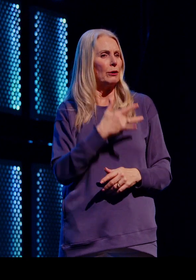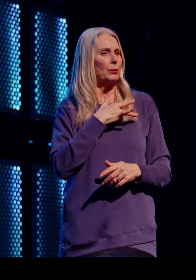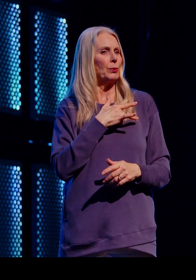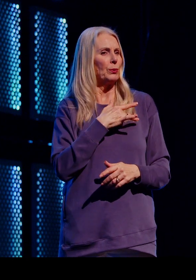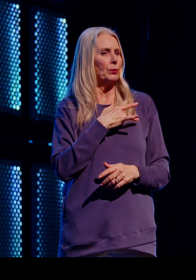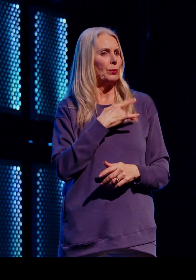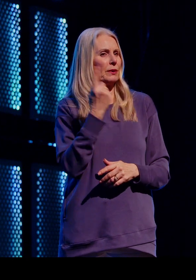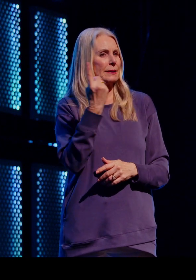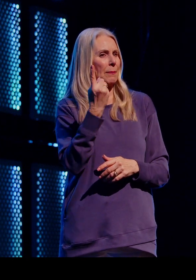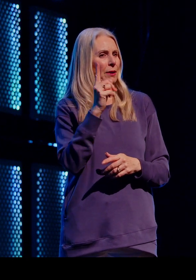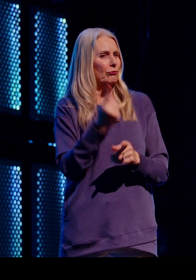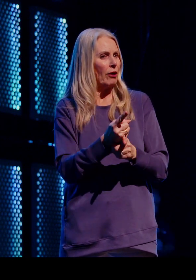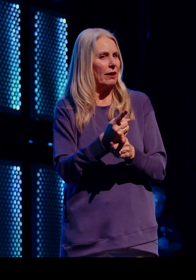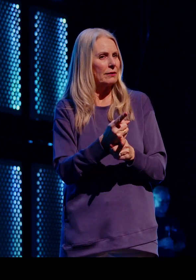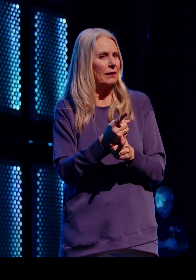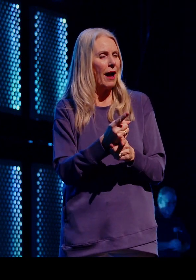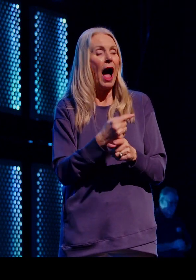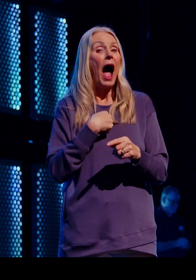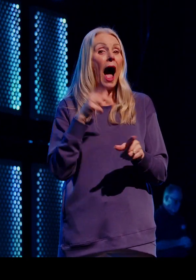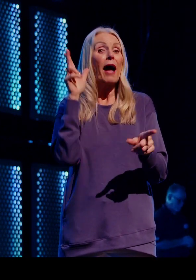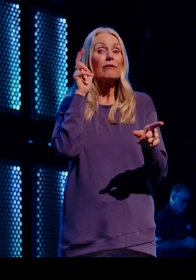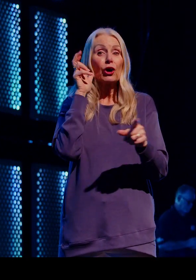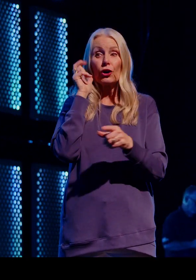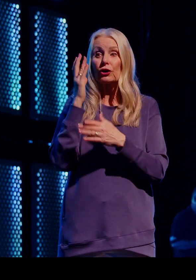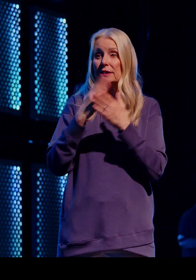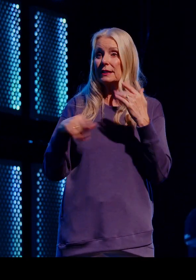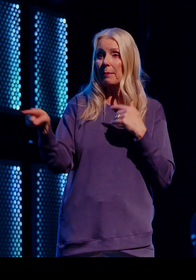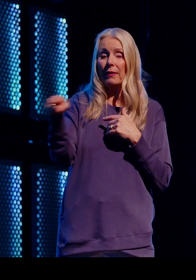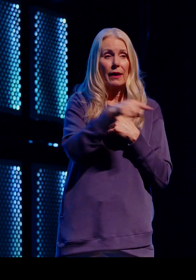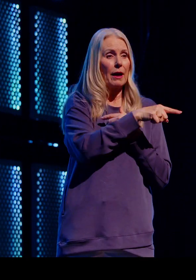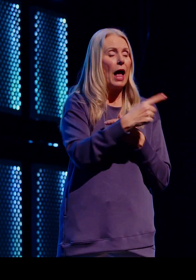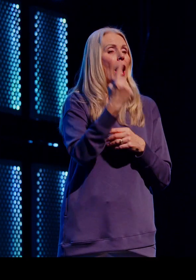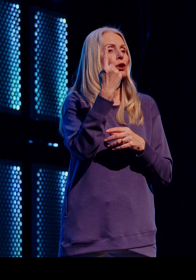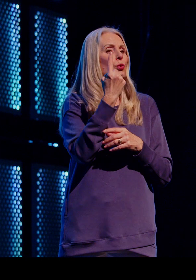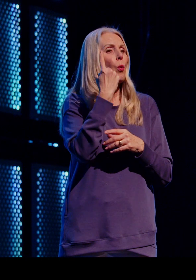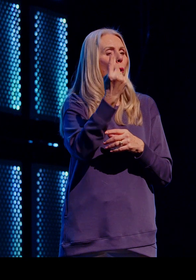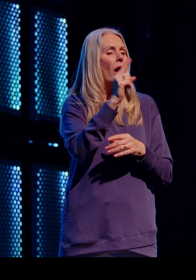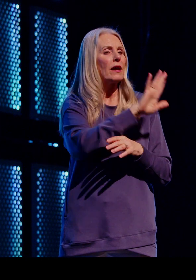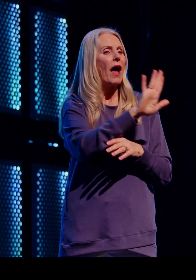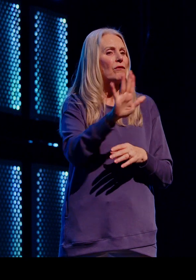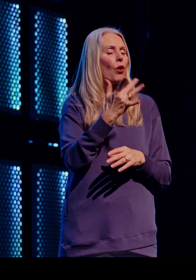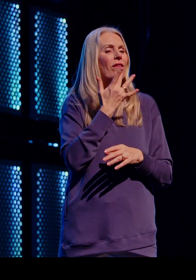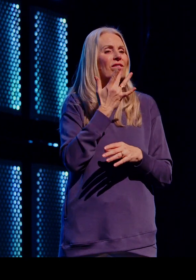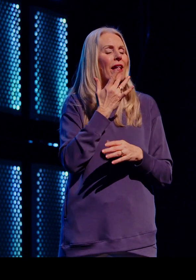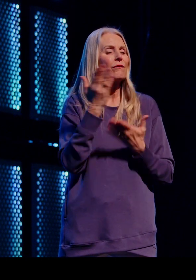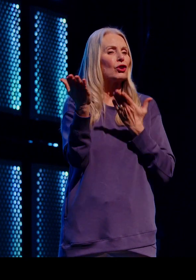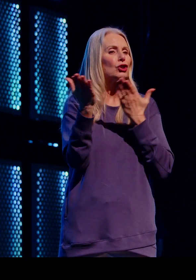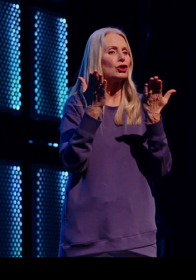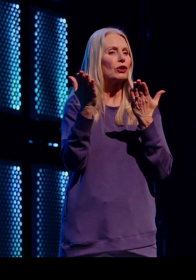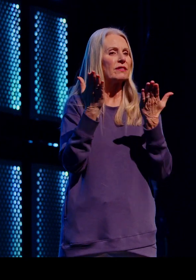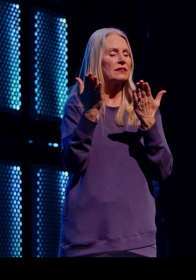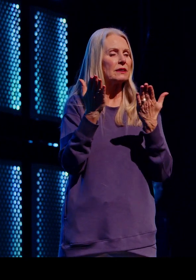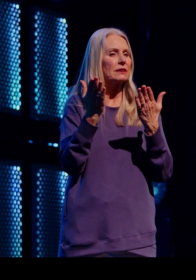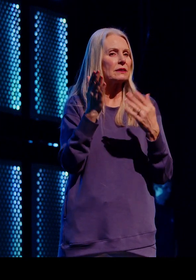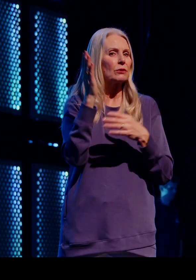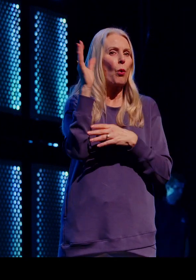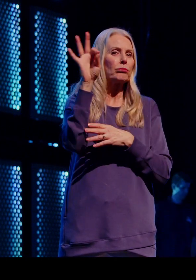it? In fact, I've heard from some that it's one of their favorite services of the year.